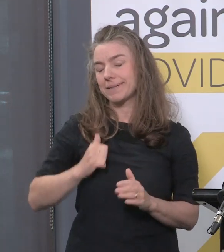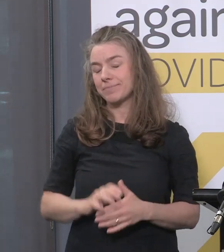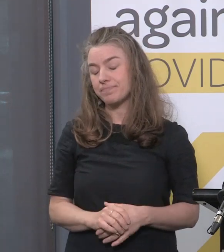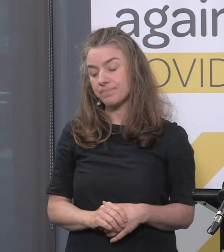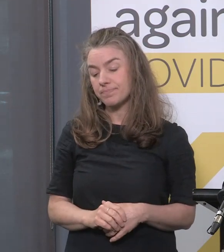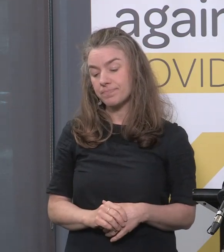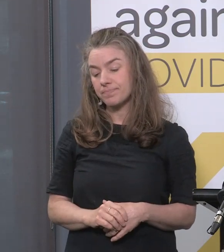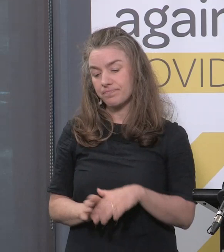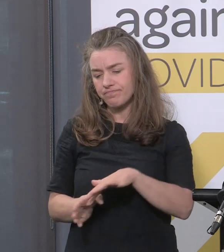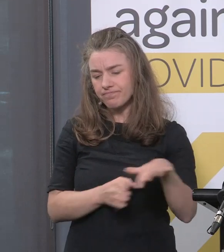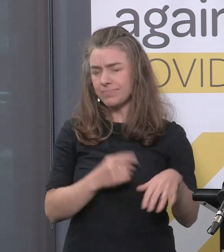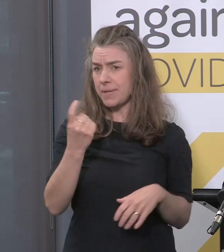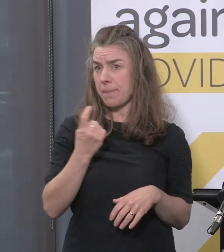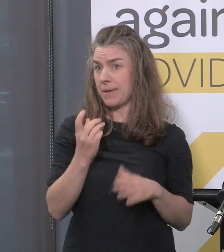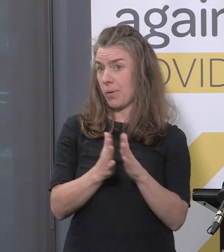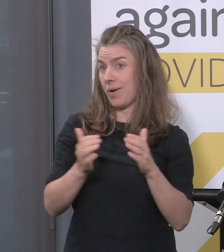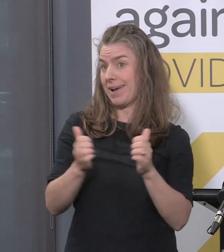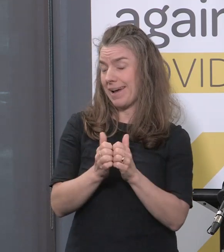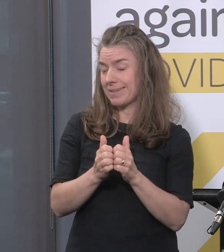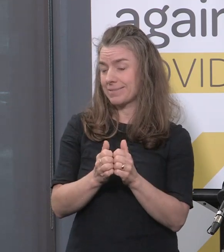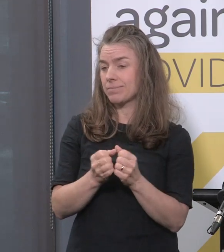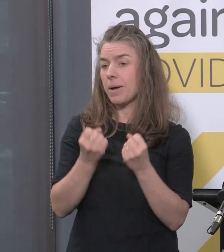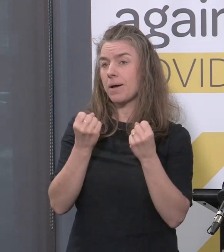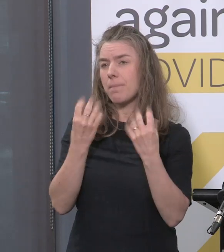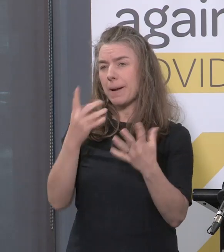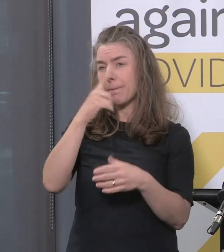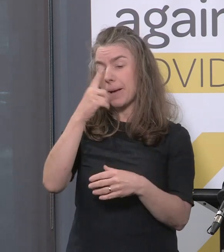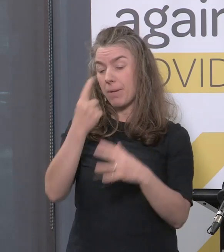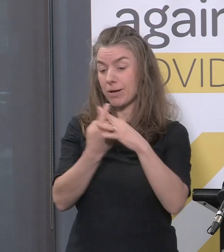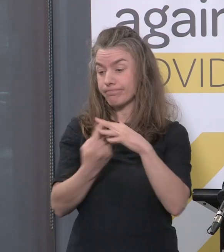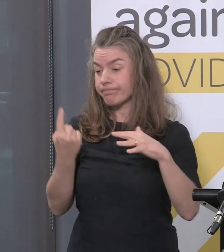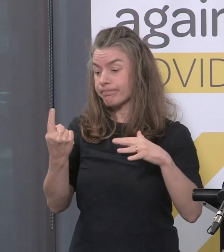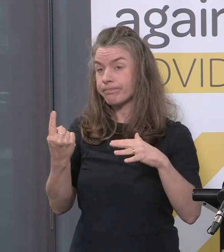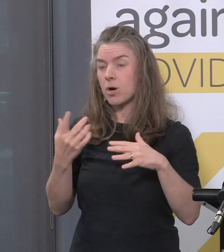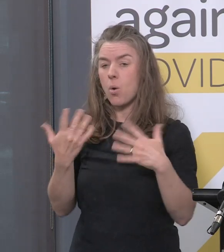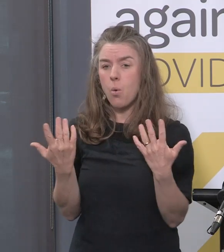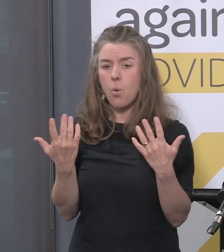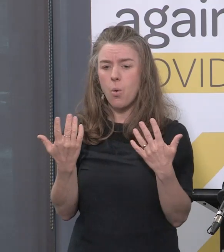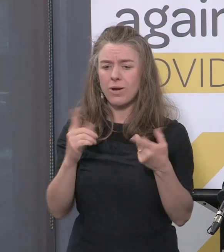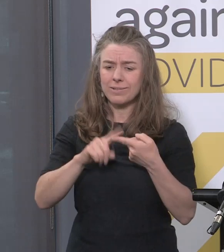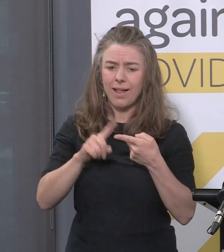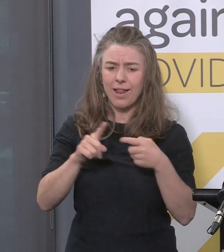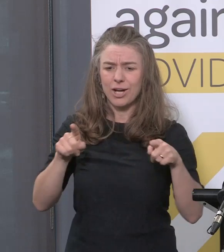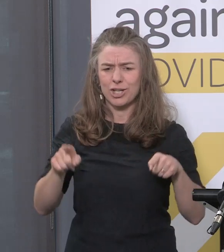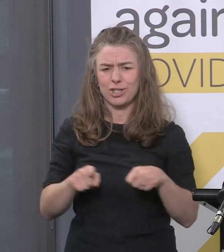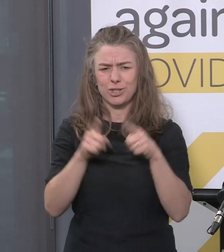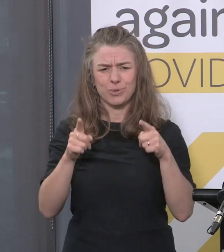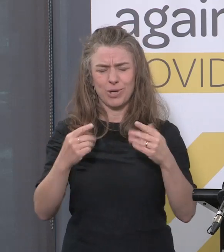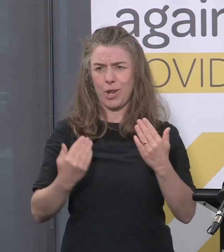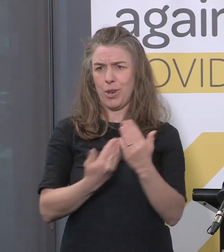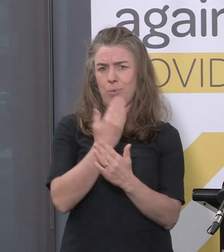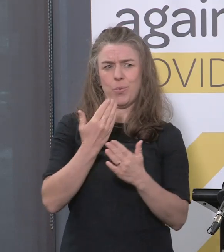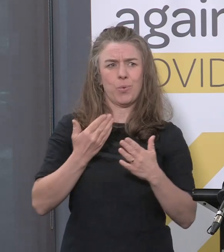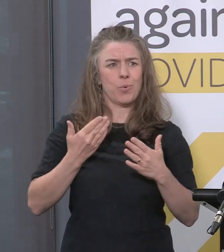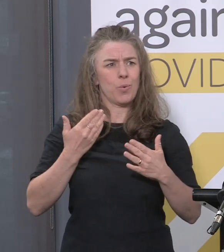We're coming up to the weekend, and for many people, either in self-isolation or getting used to a new way of